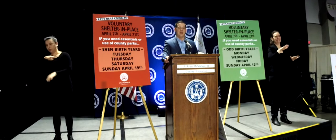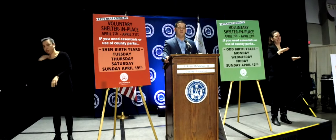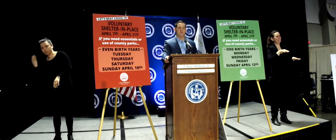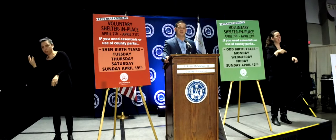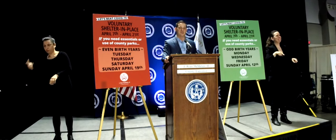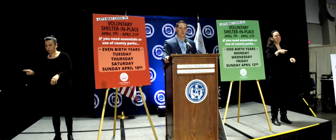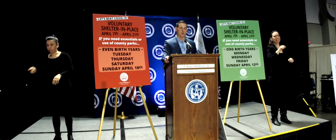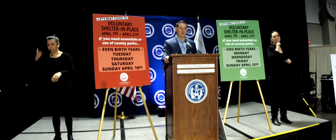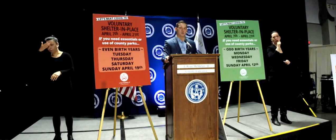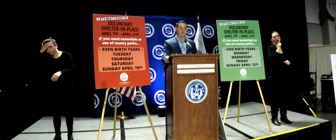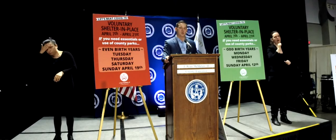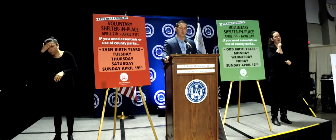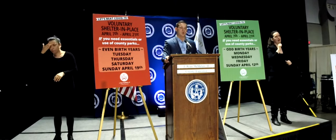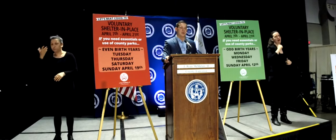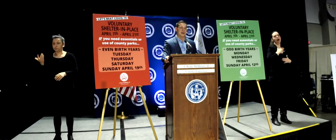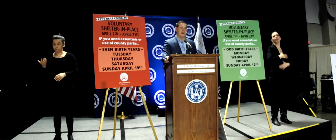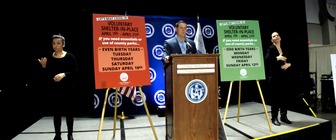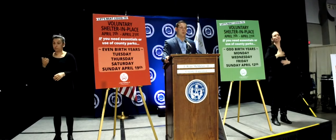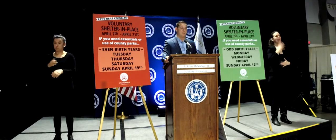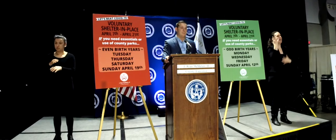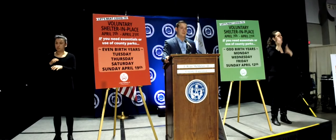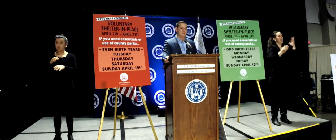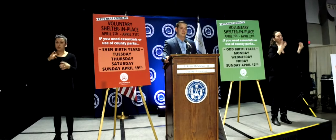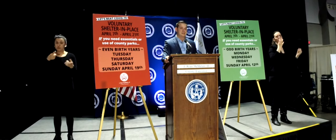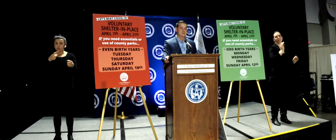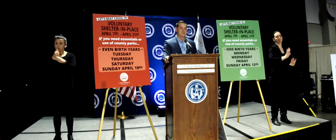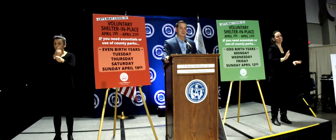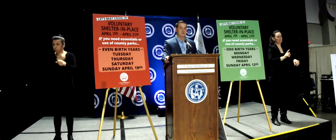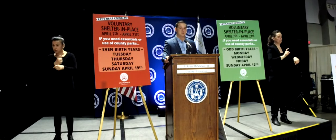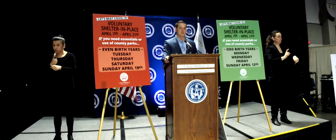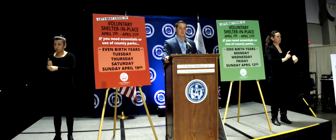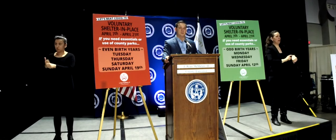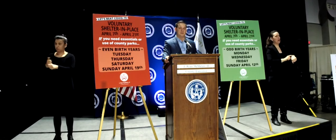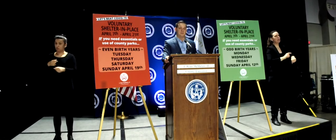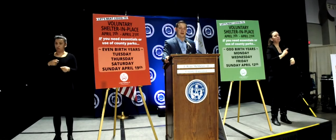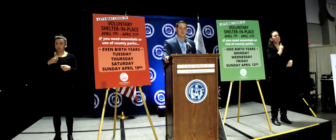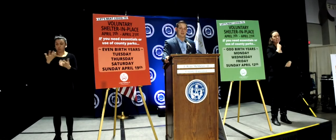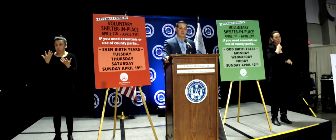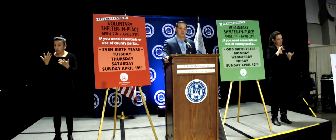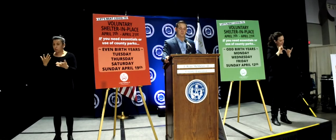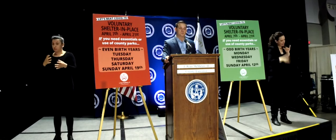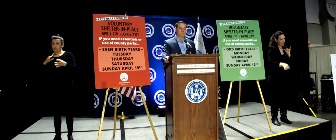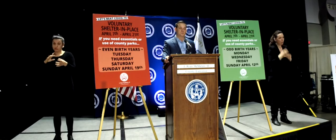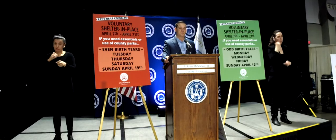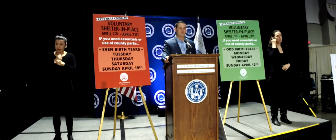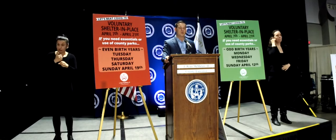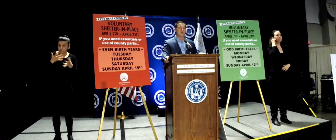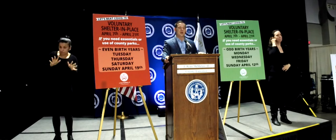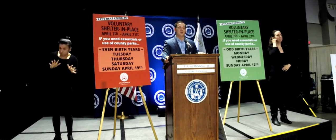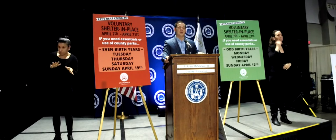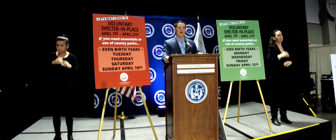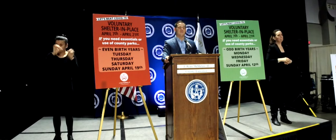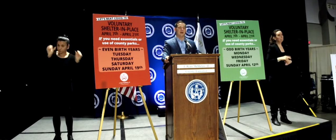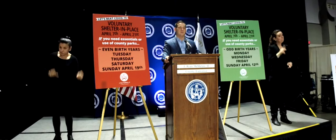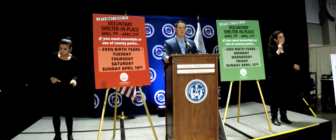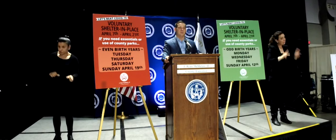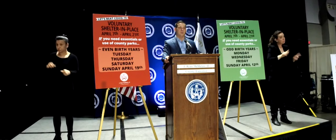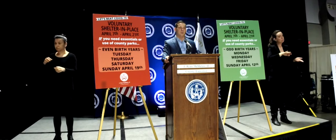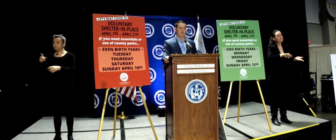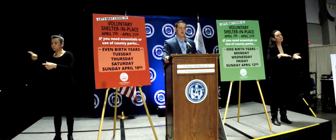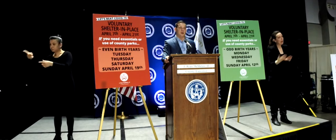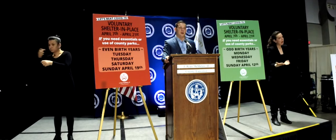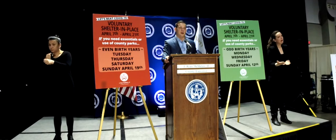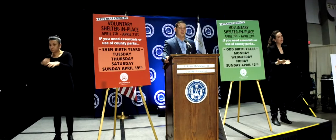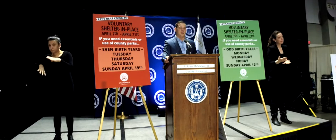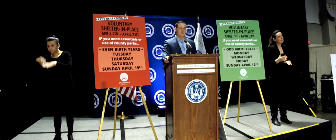and we have business owners who can't operate businesses because they've been deemed non-essential, and we have many